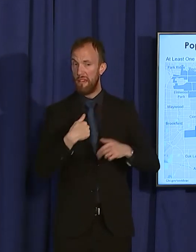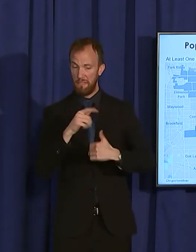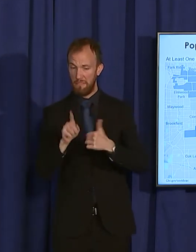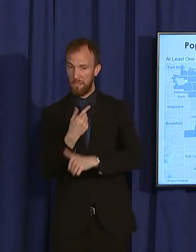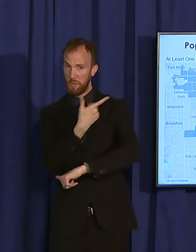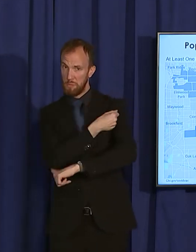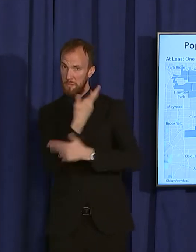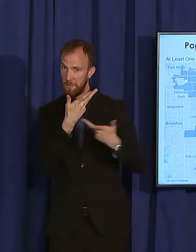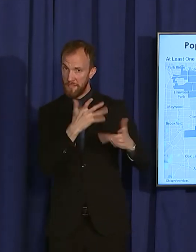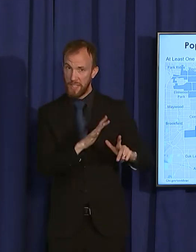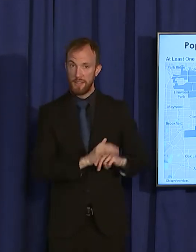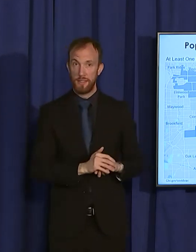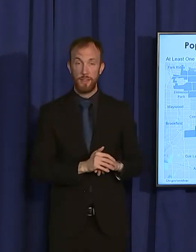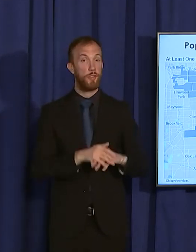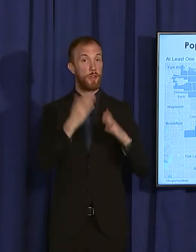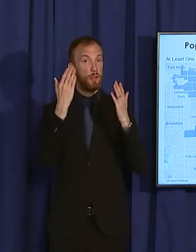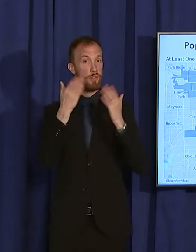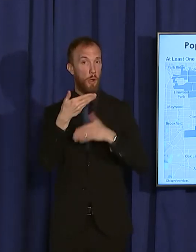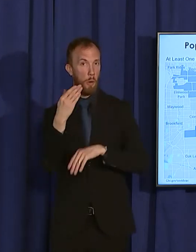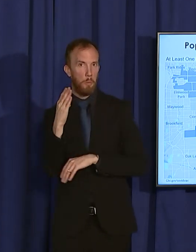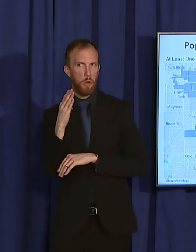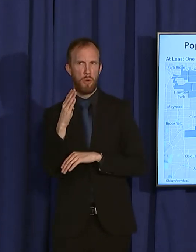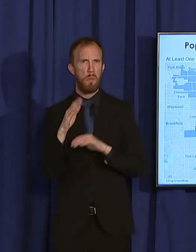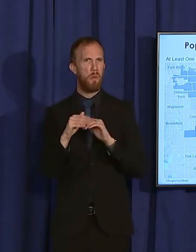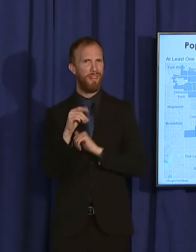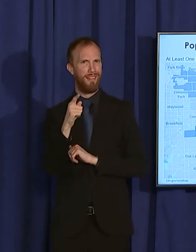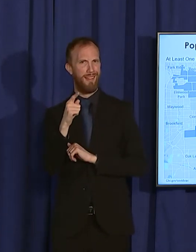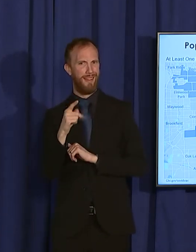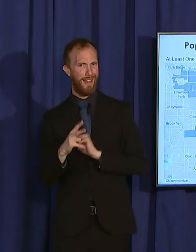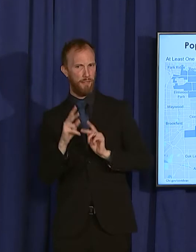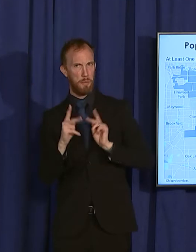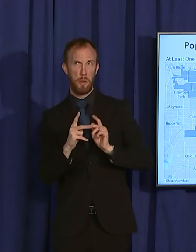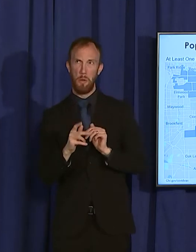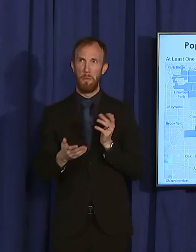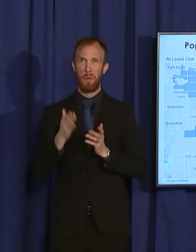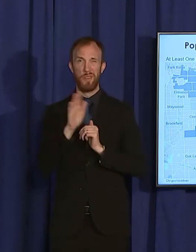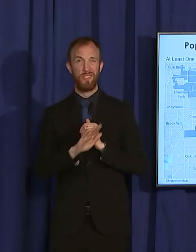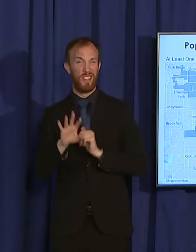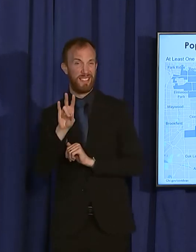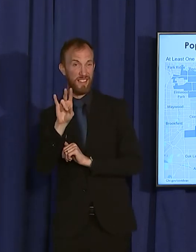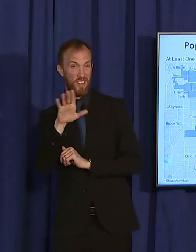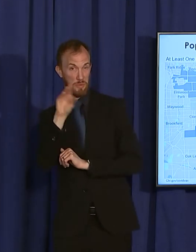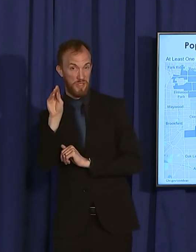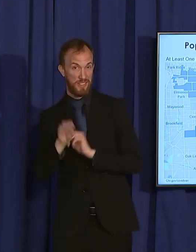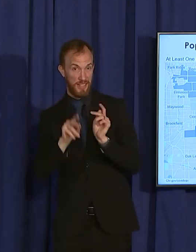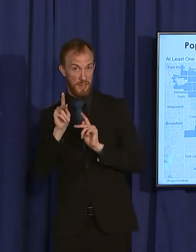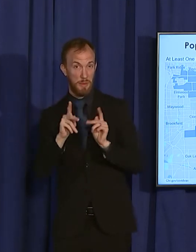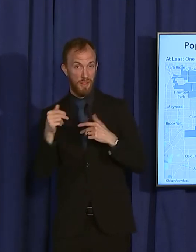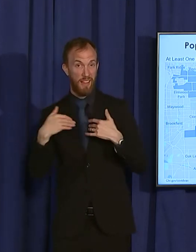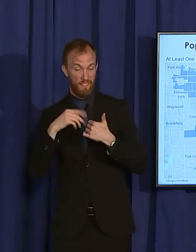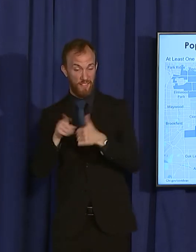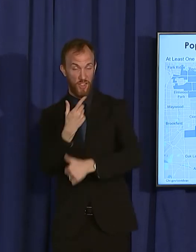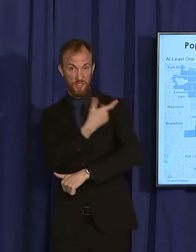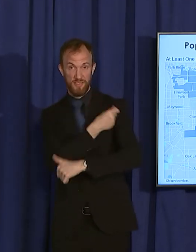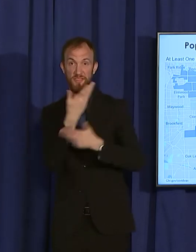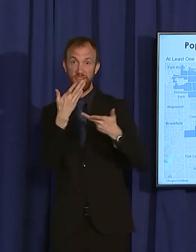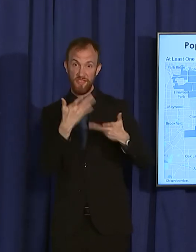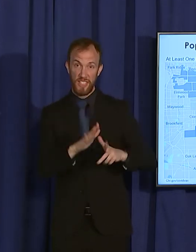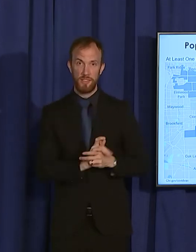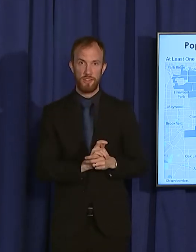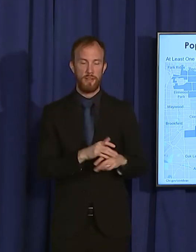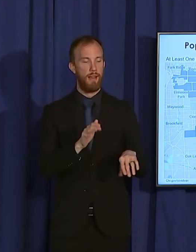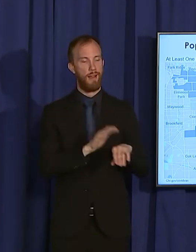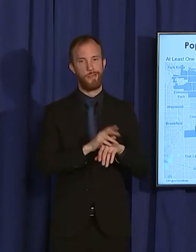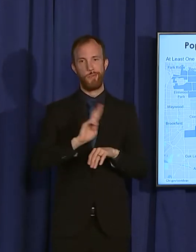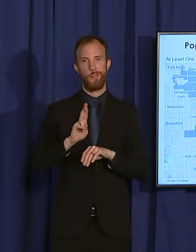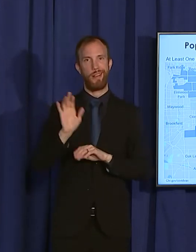darkest parts on the map, more than half and sometimes as much as 75% have gotten the first dose. And then on the right is the completed vaccination. So